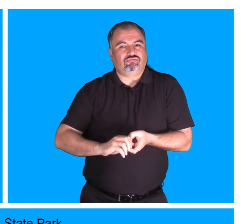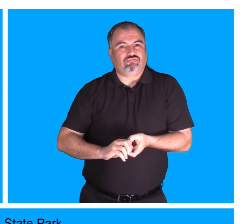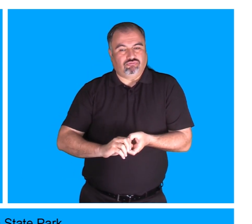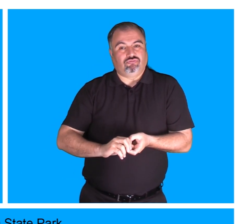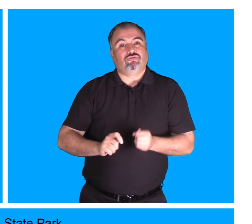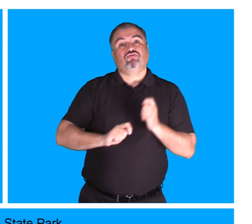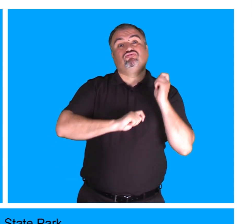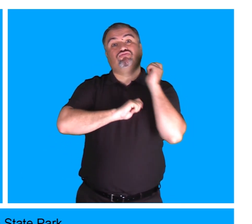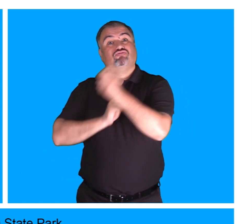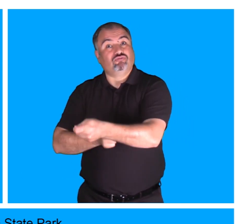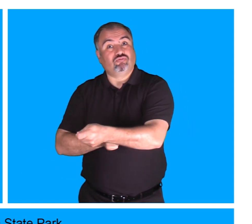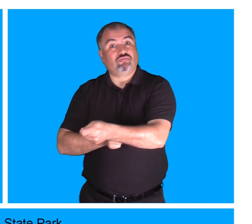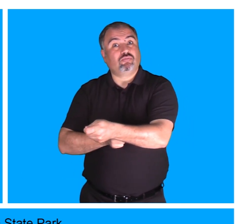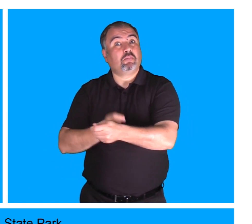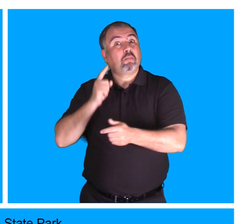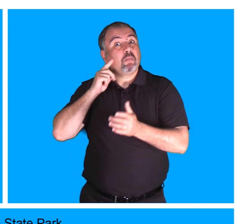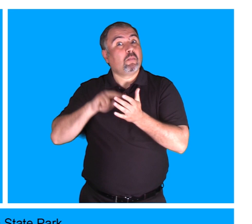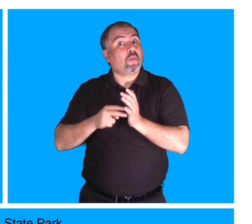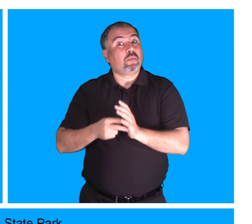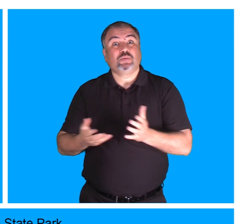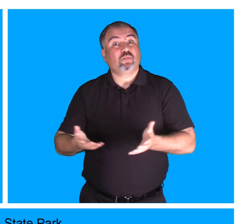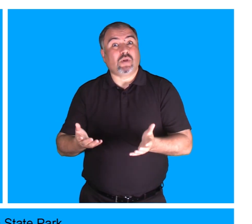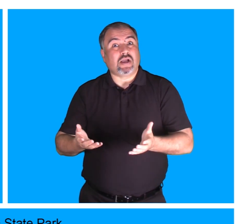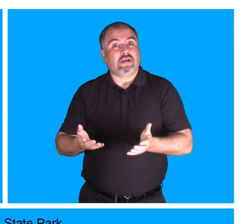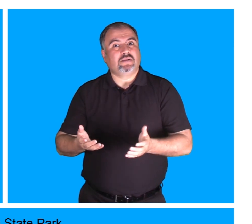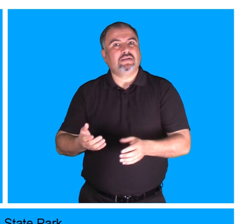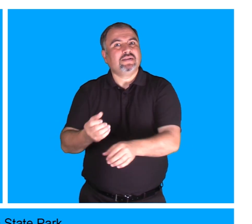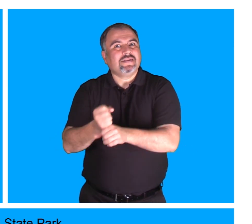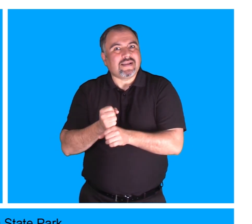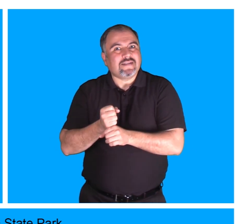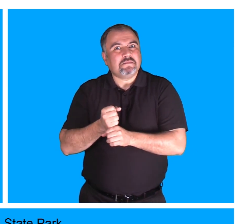as bait to catch the bigger fish.